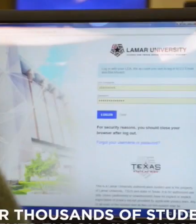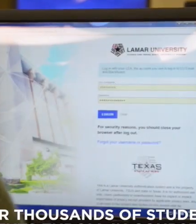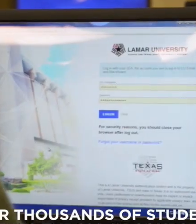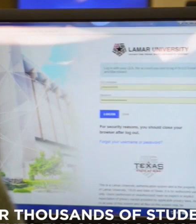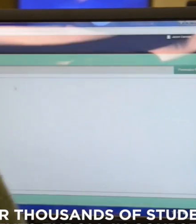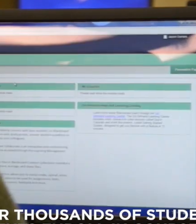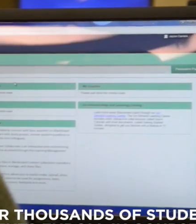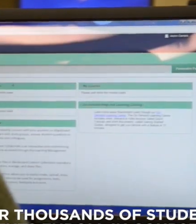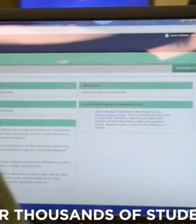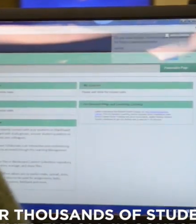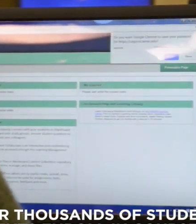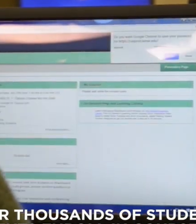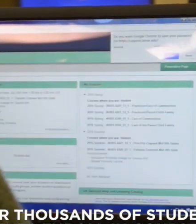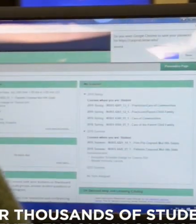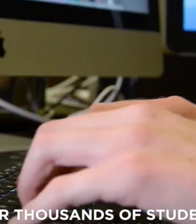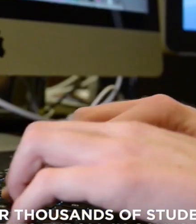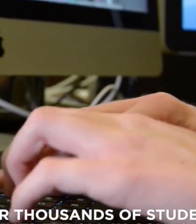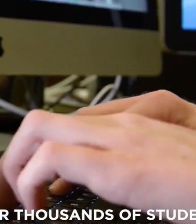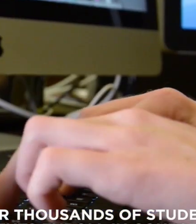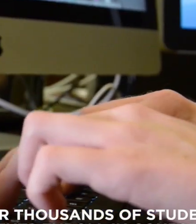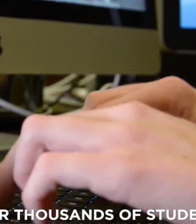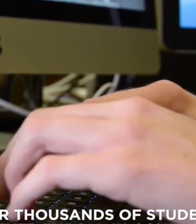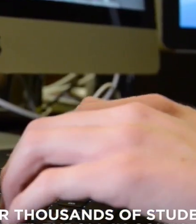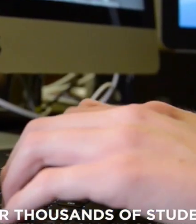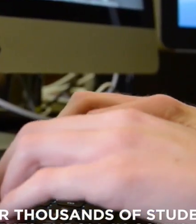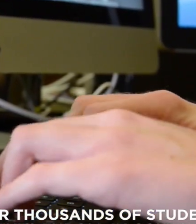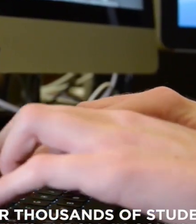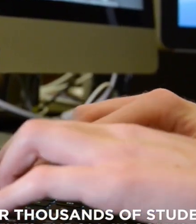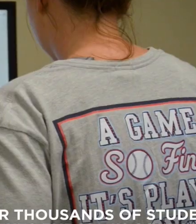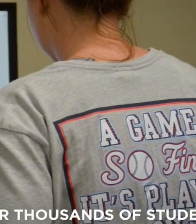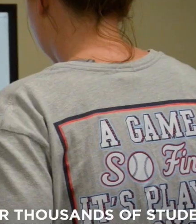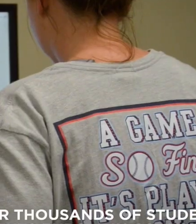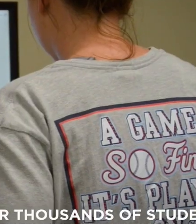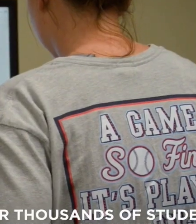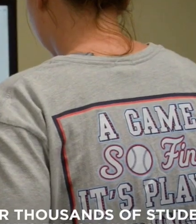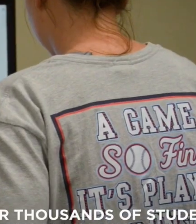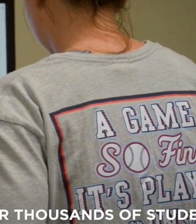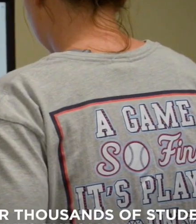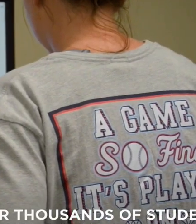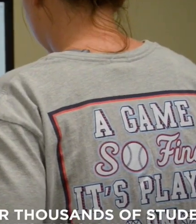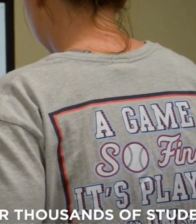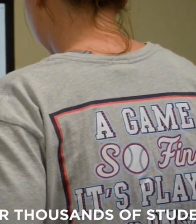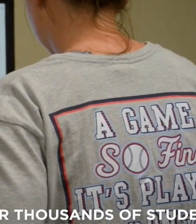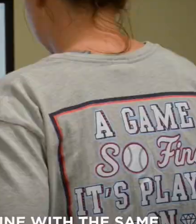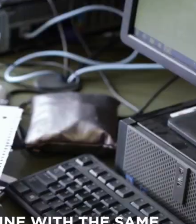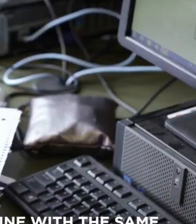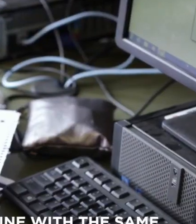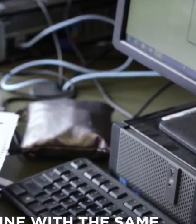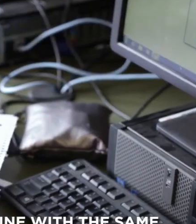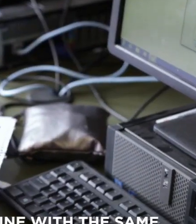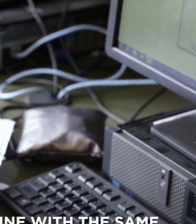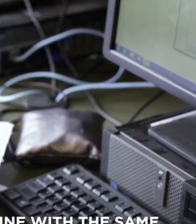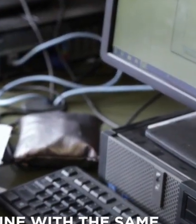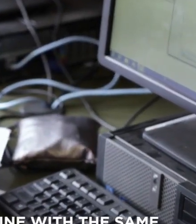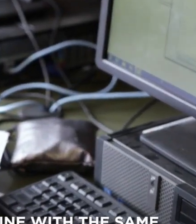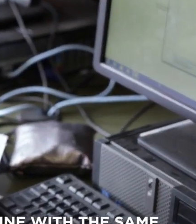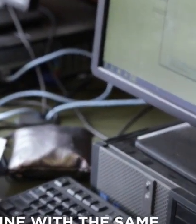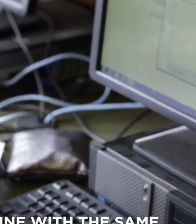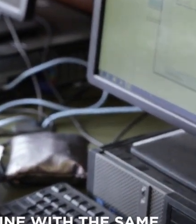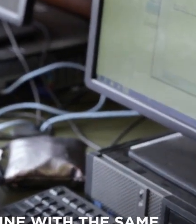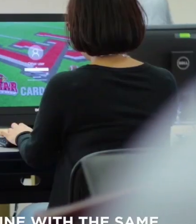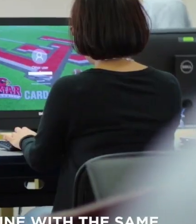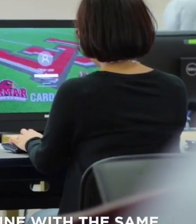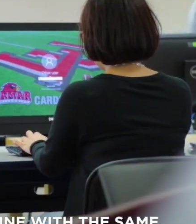for thousands of students. Today, nearly 6,000 students enroll in courses delivered fully